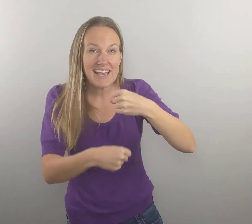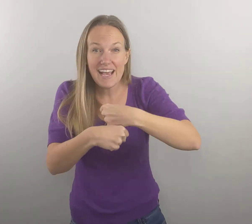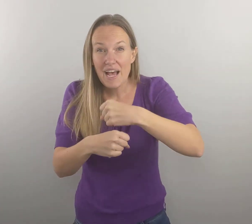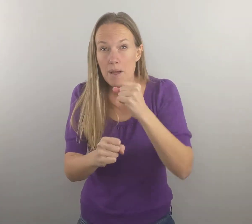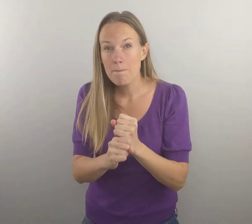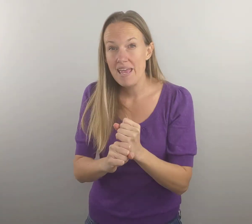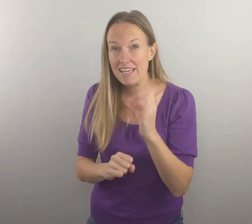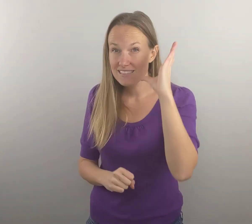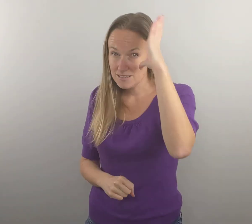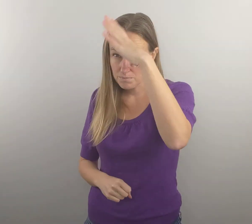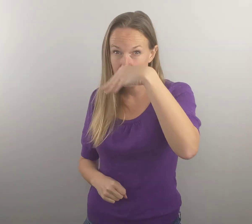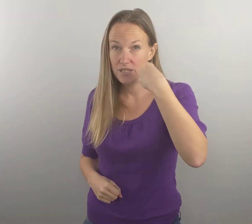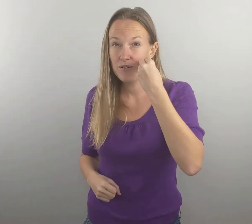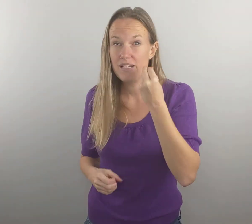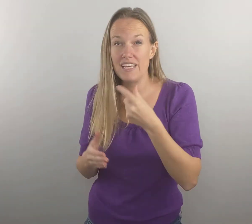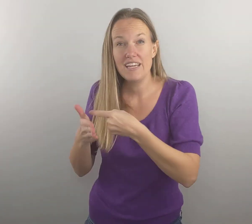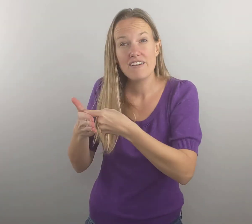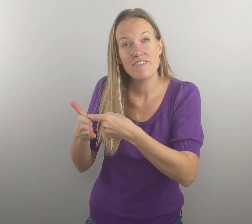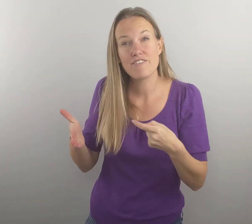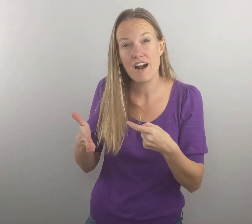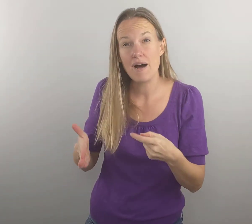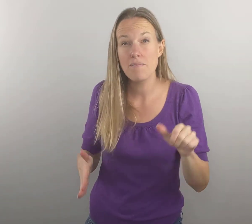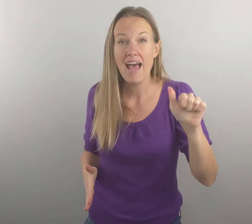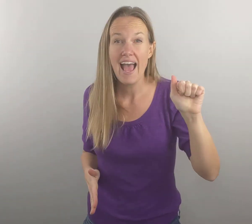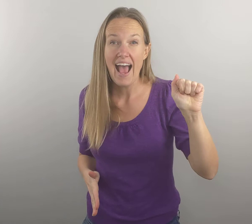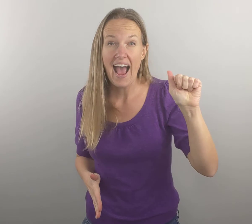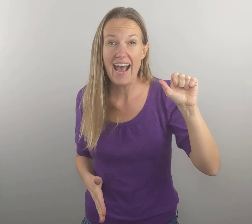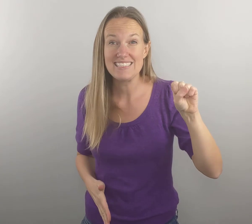He makes beauty from ash,